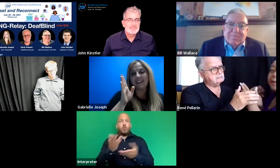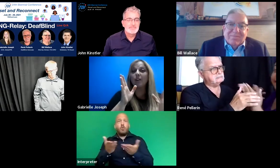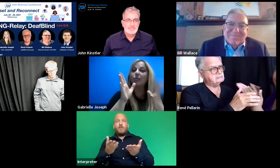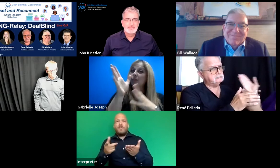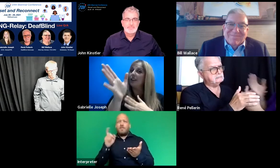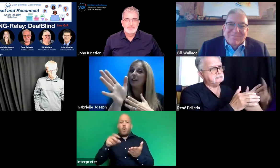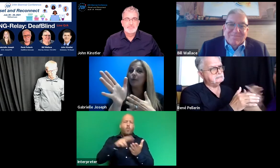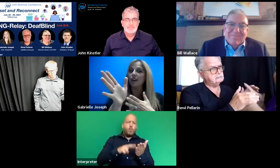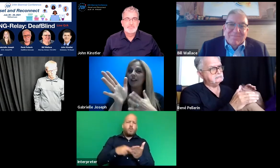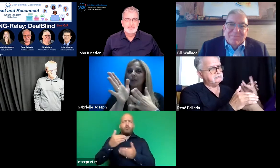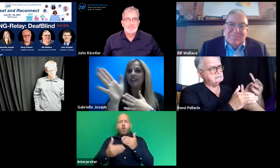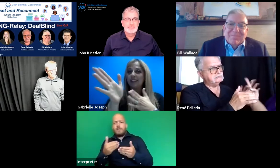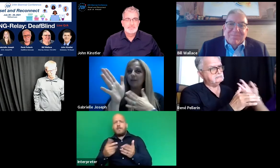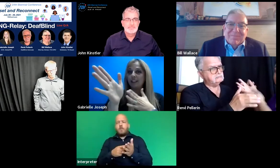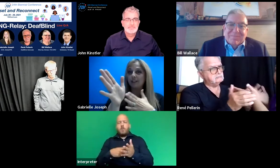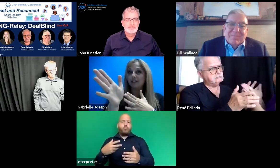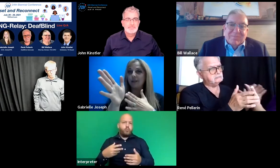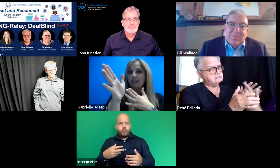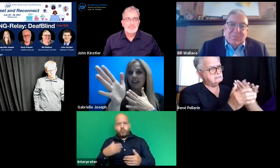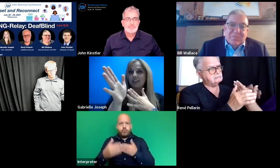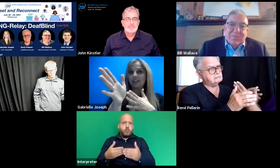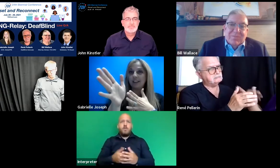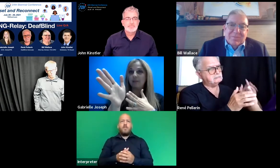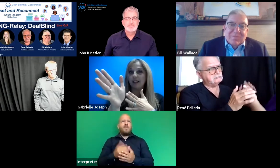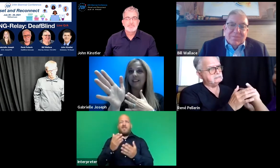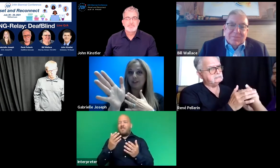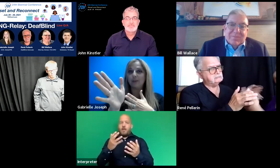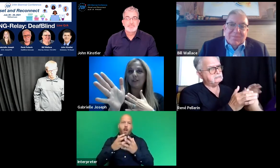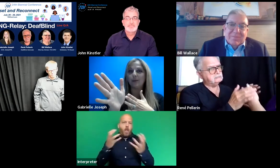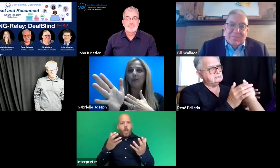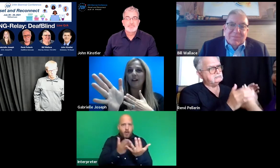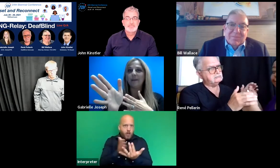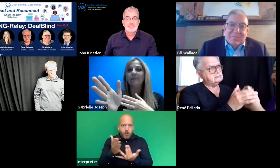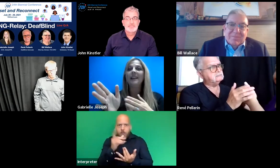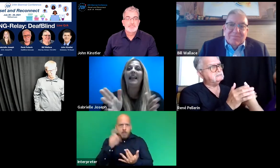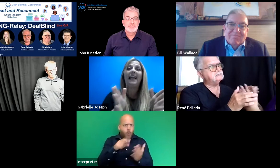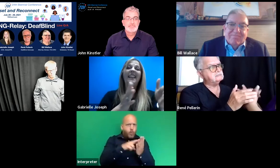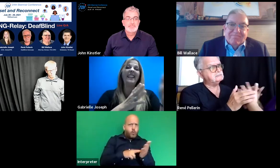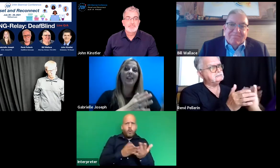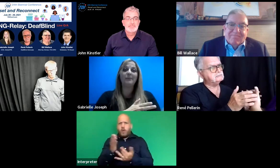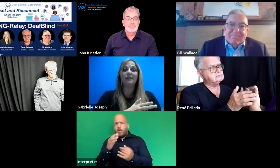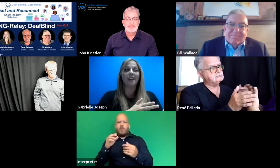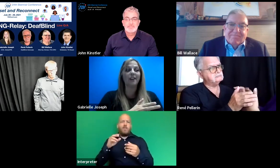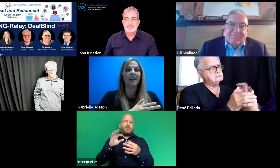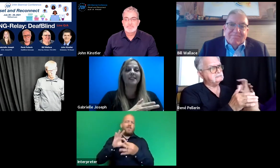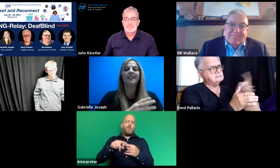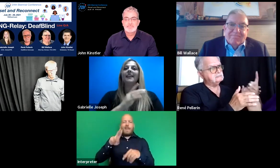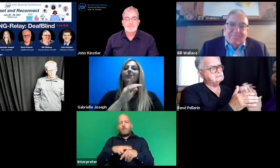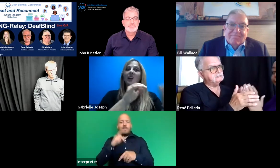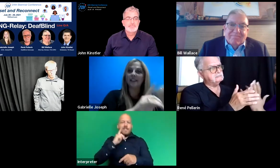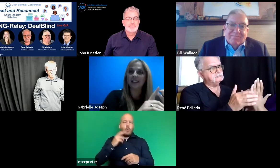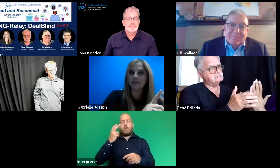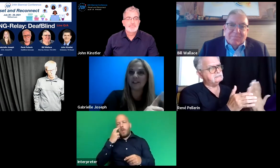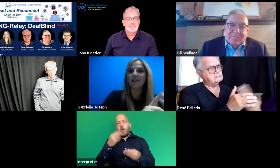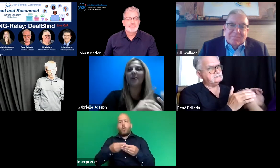they go through a lot of work in order to get registered with the National Deafblind Distribution Program. And then they come to VRS and